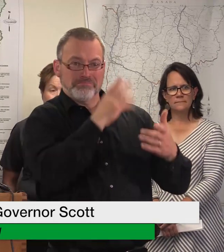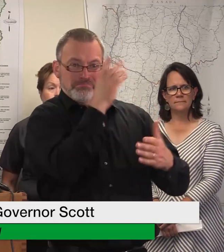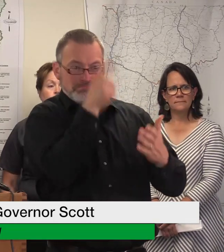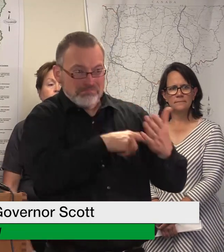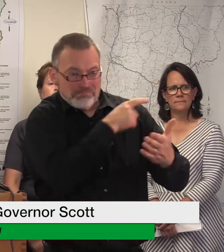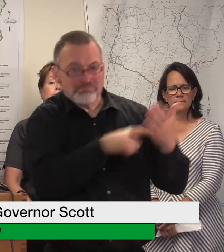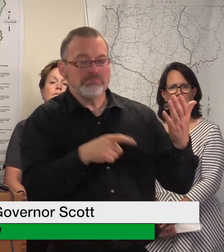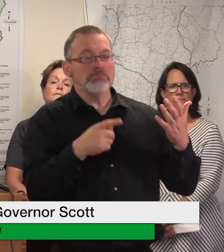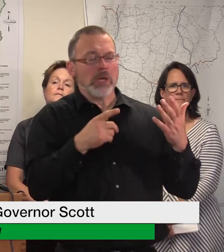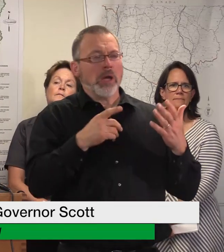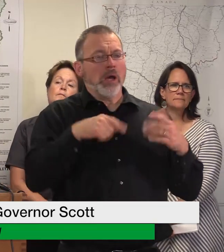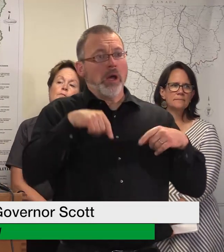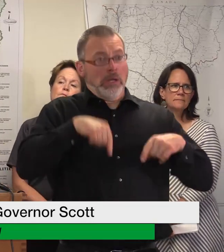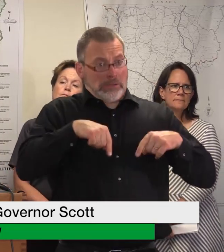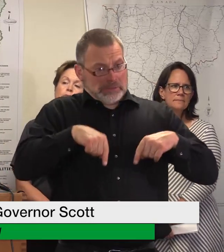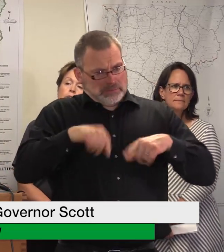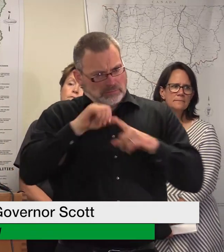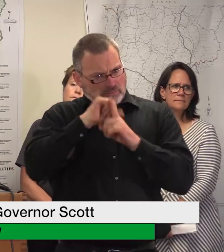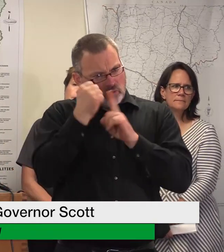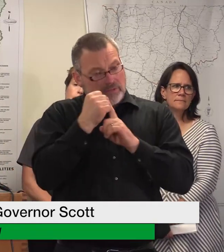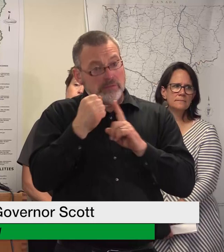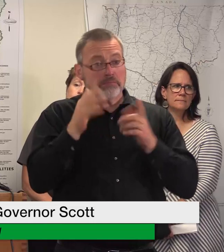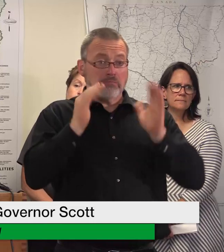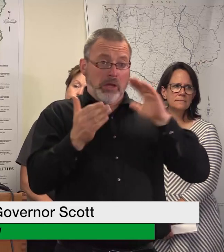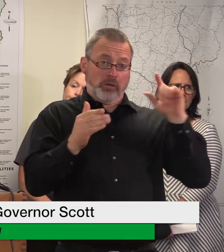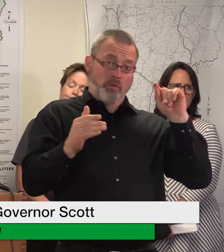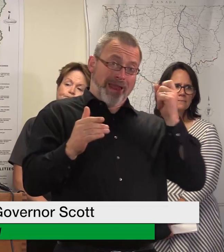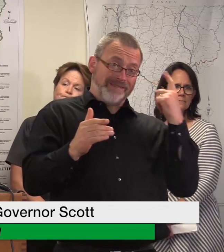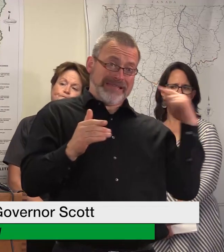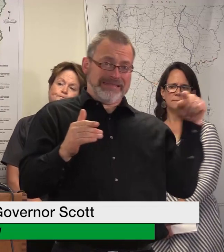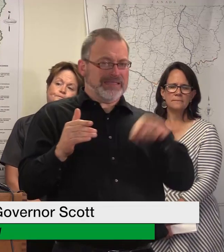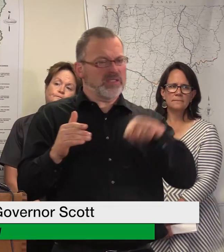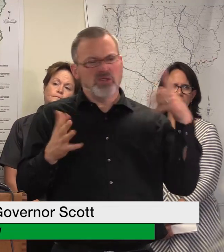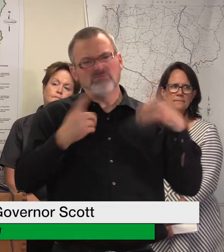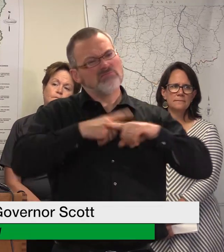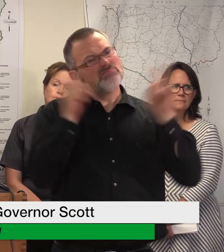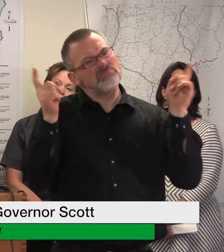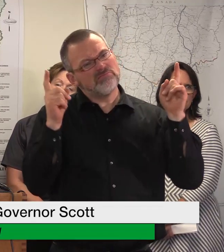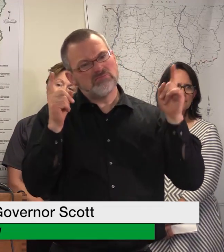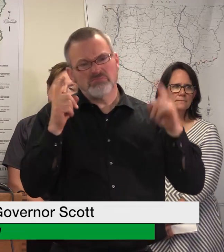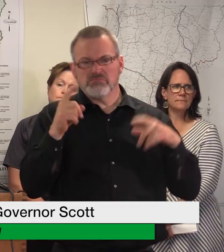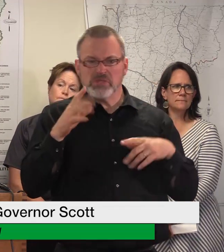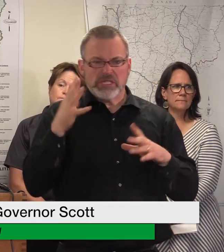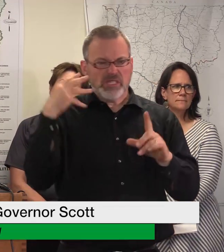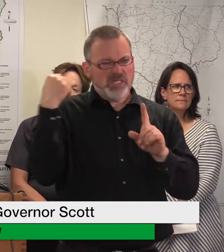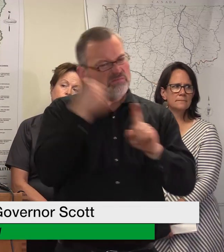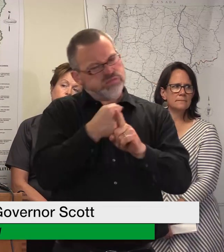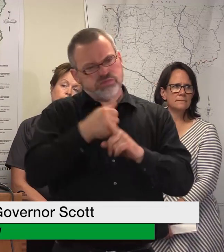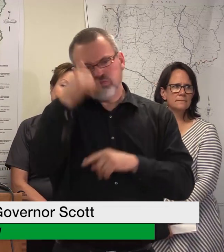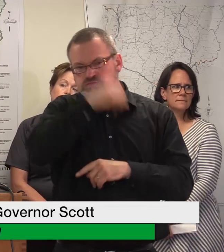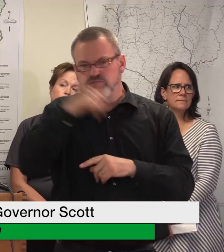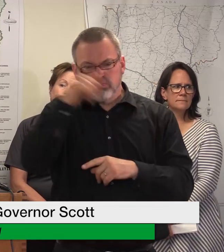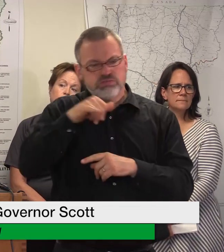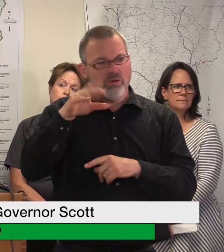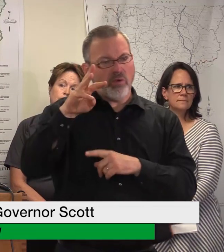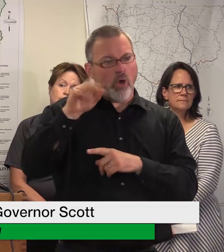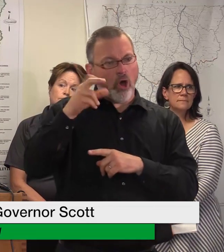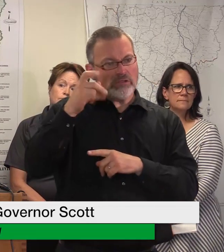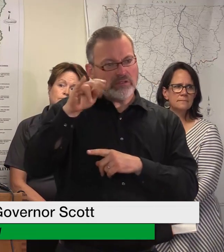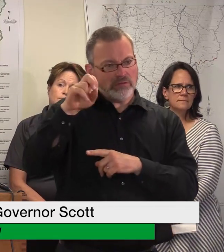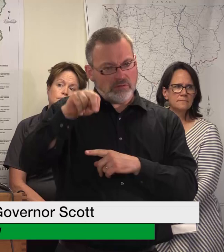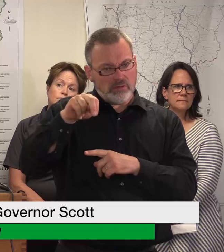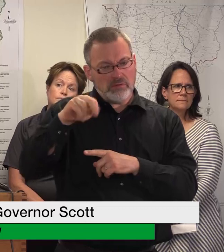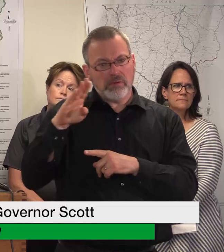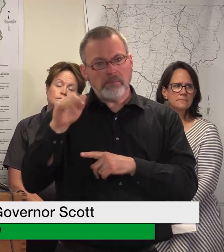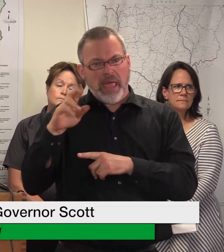displaced, particularly in the Barry, Washington County area, and that's going to be a